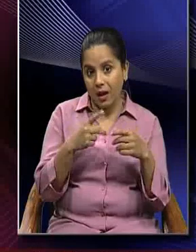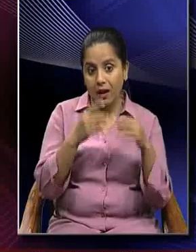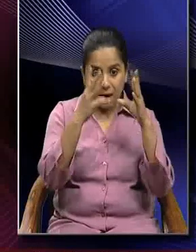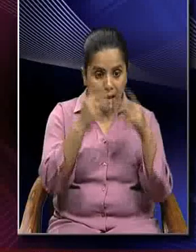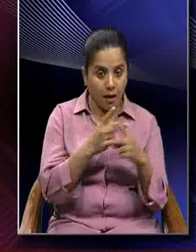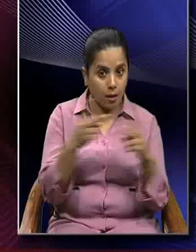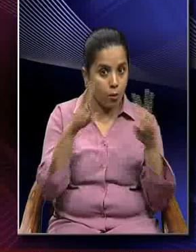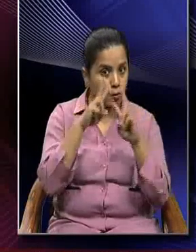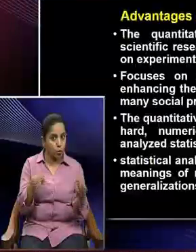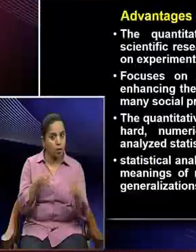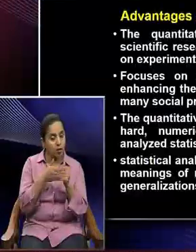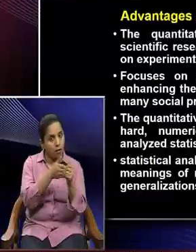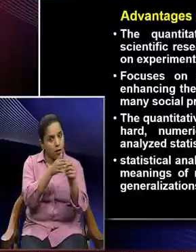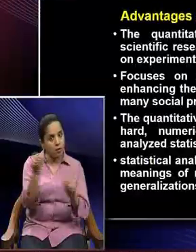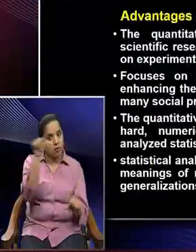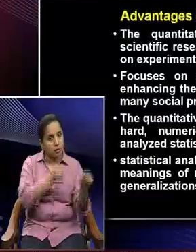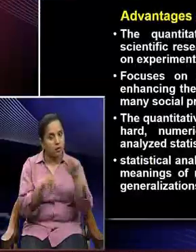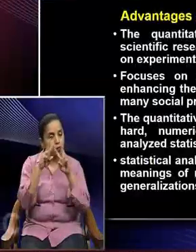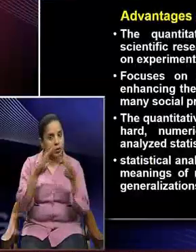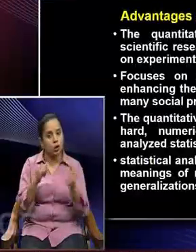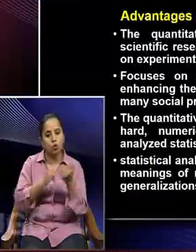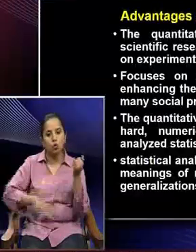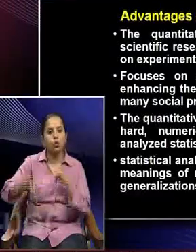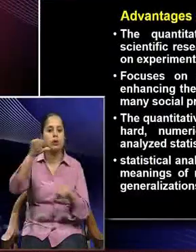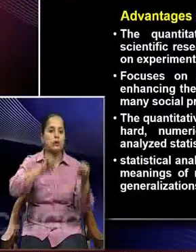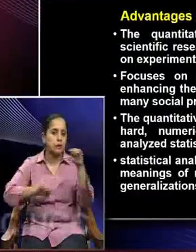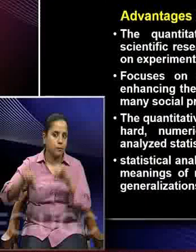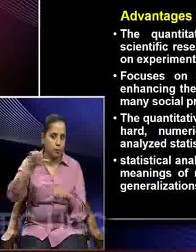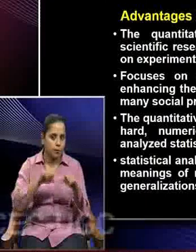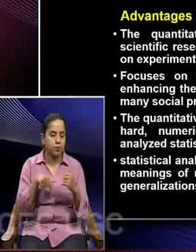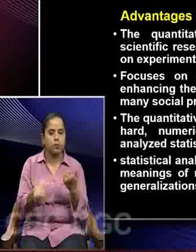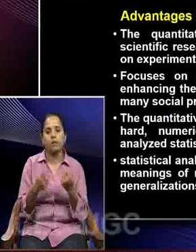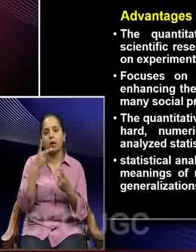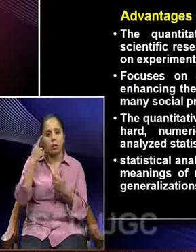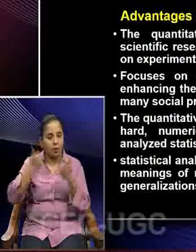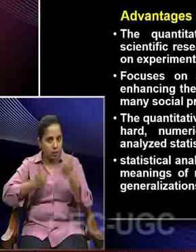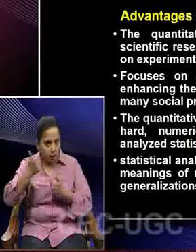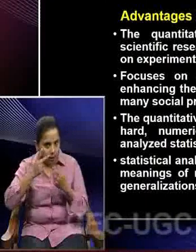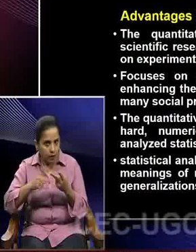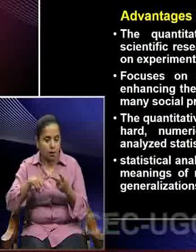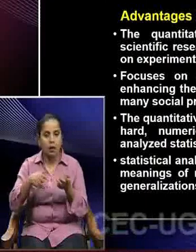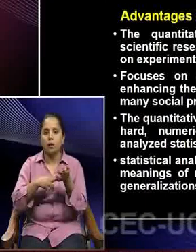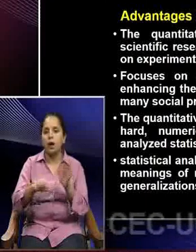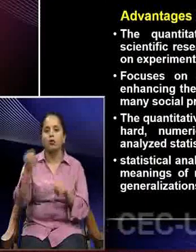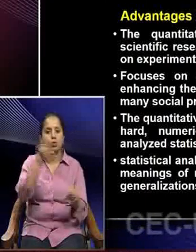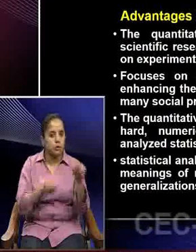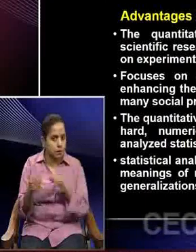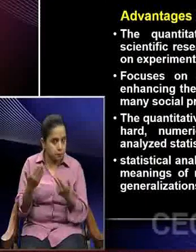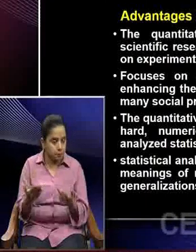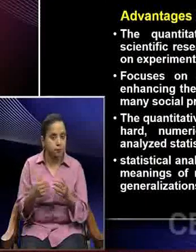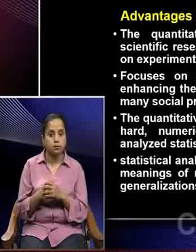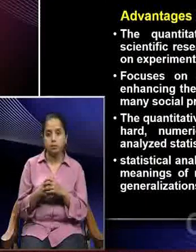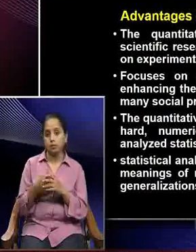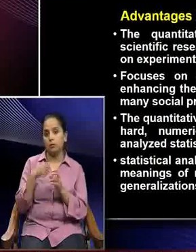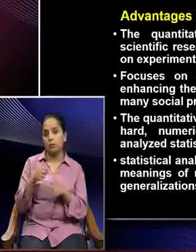all, has led the scientific research in social sciences based on experimentation used in natural sciences. So we